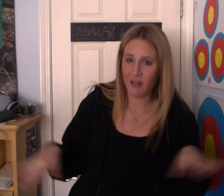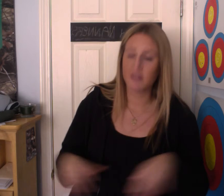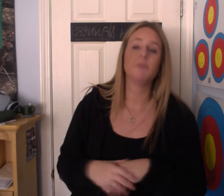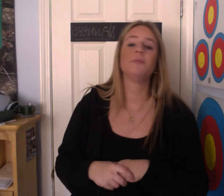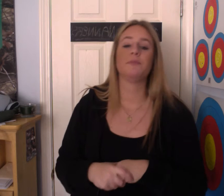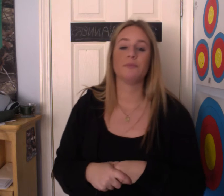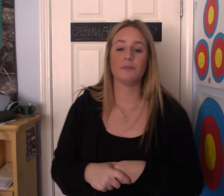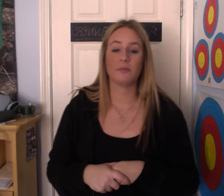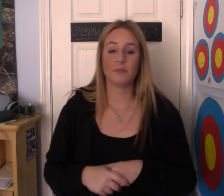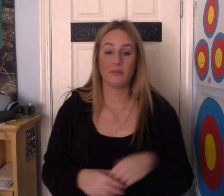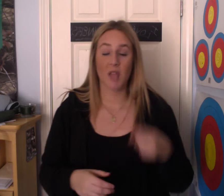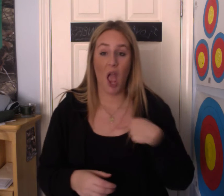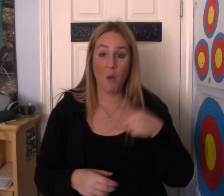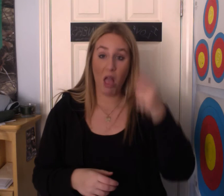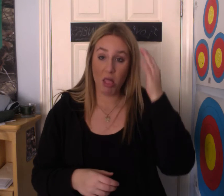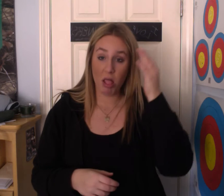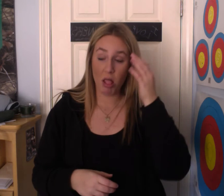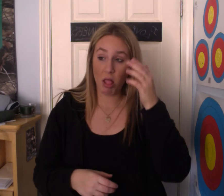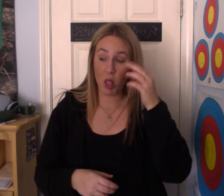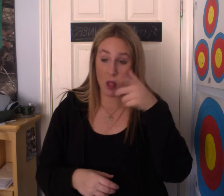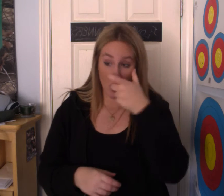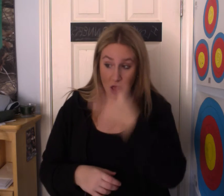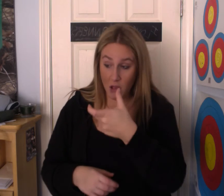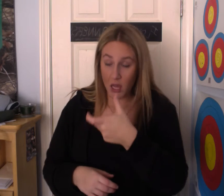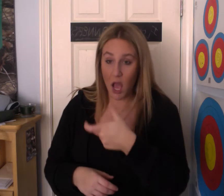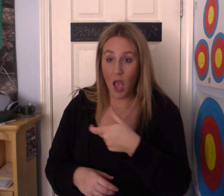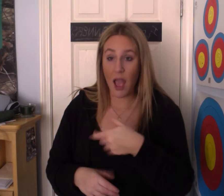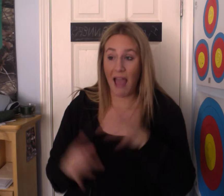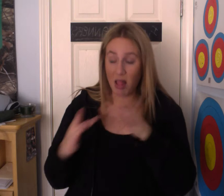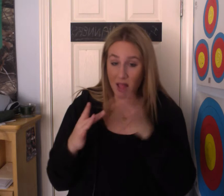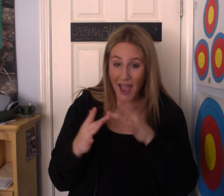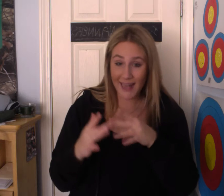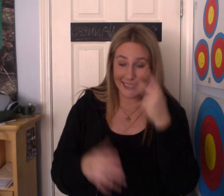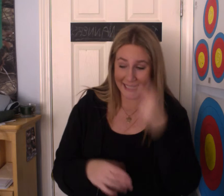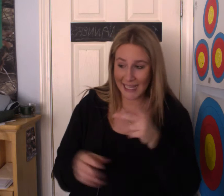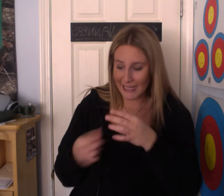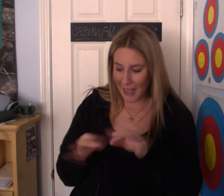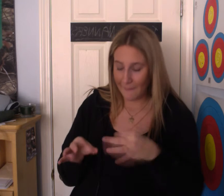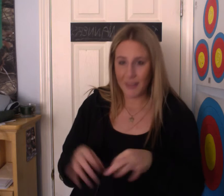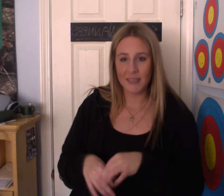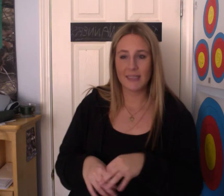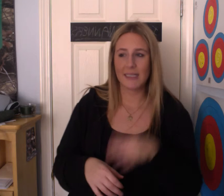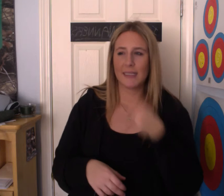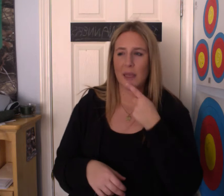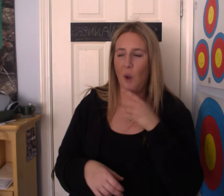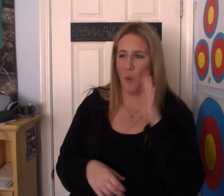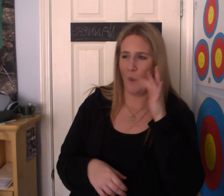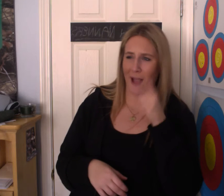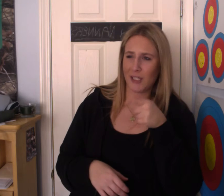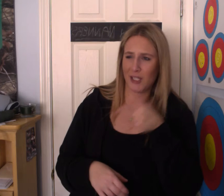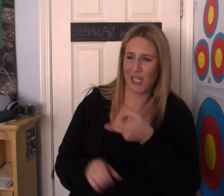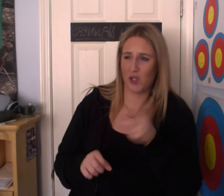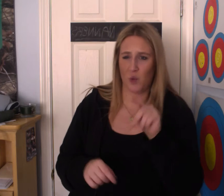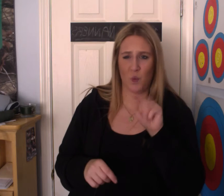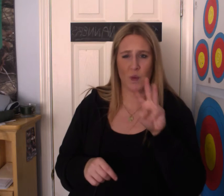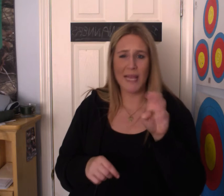game. I would look at clips online and see comments like, yo, why is she tweaking? Yo, is